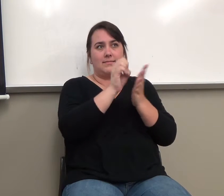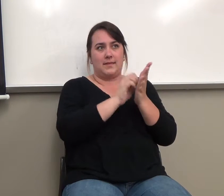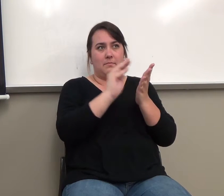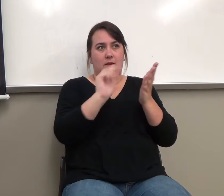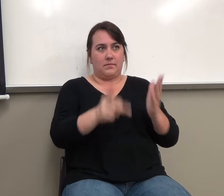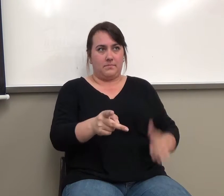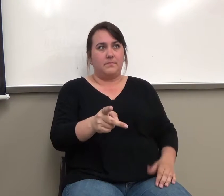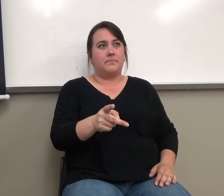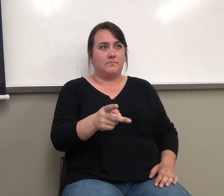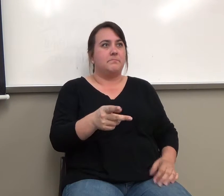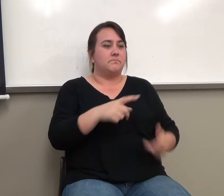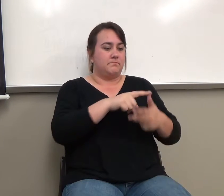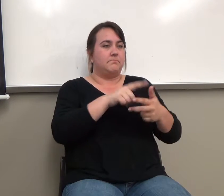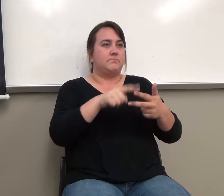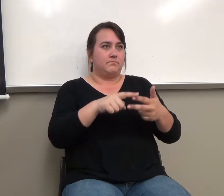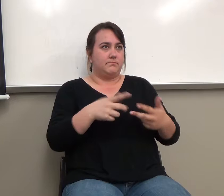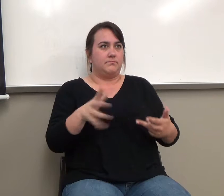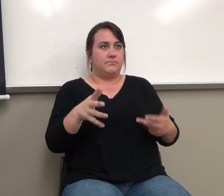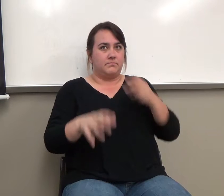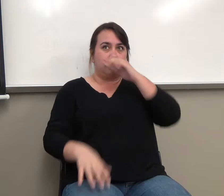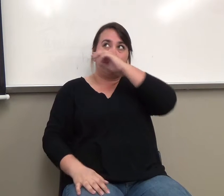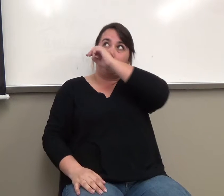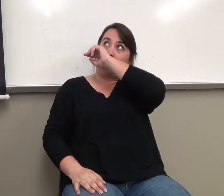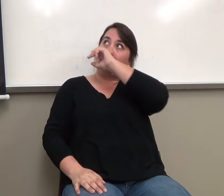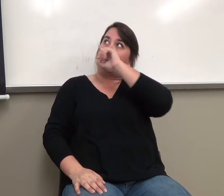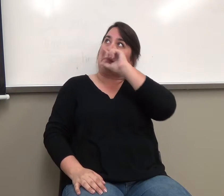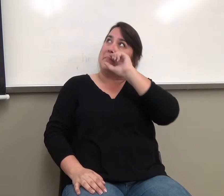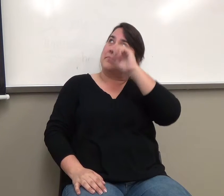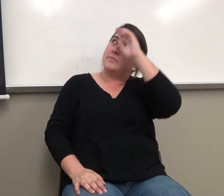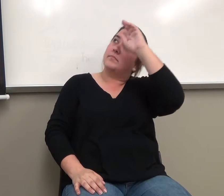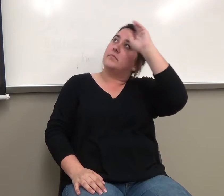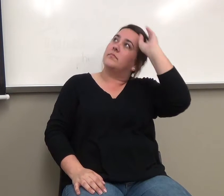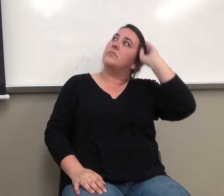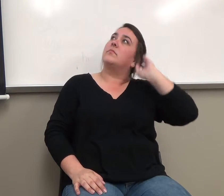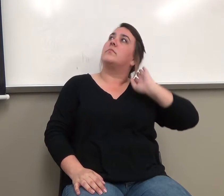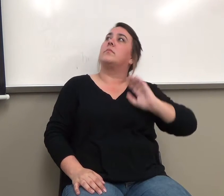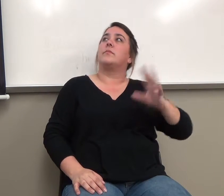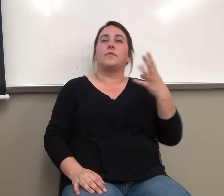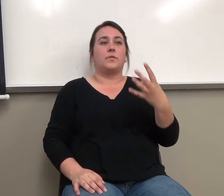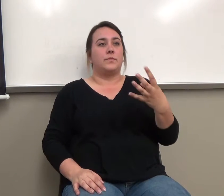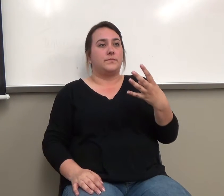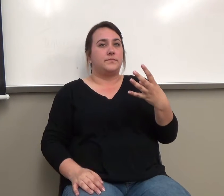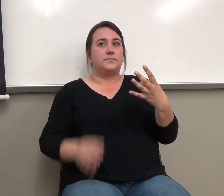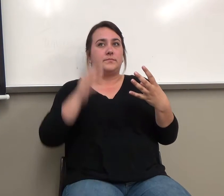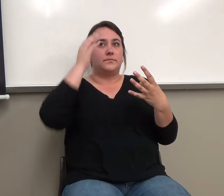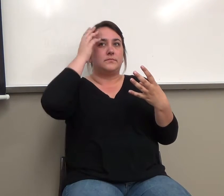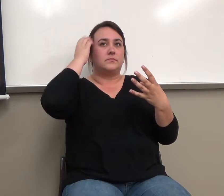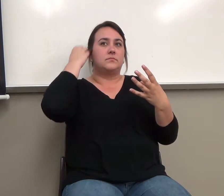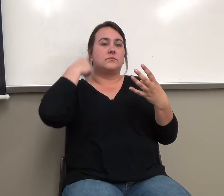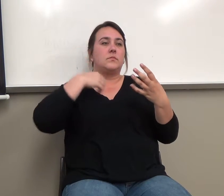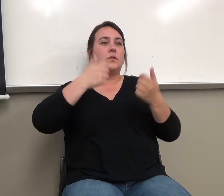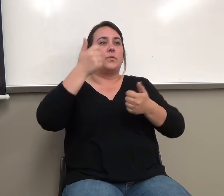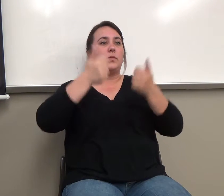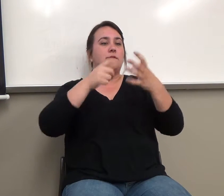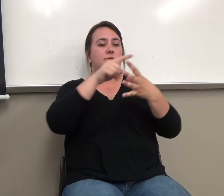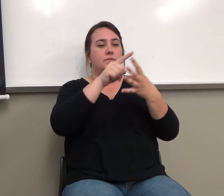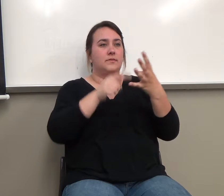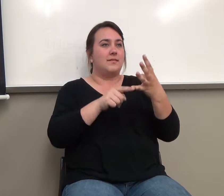things. I think anyone got cut off here. Hold on. Which one of these is not a